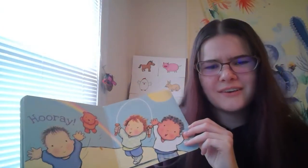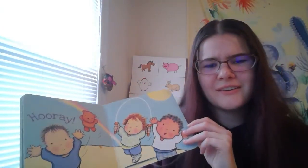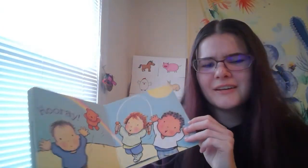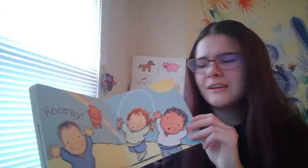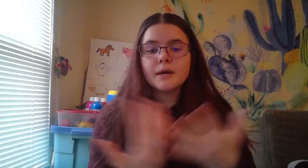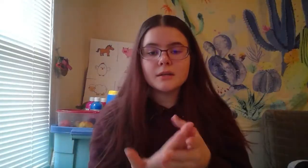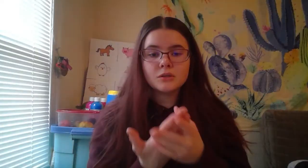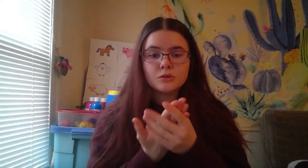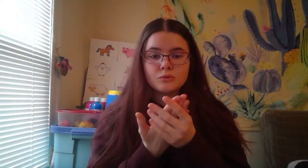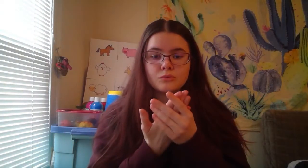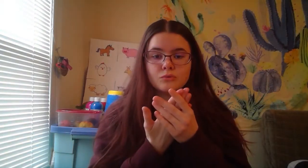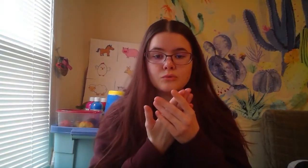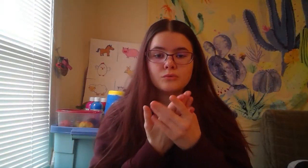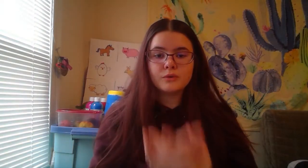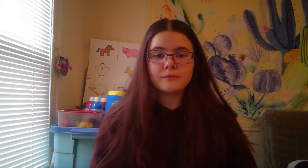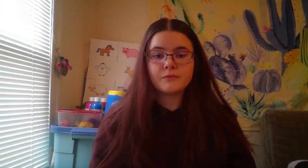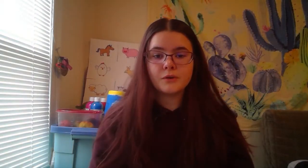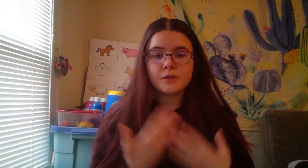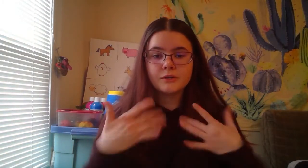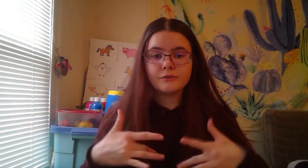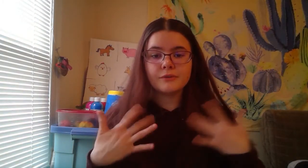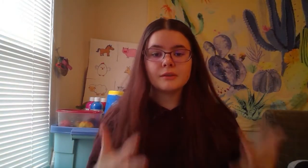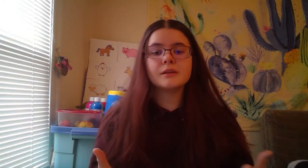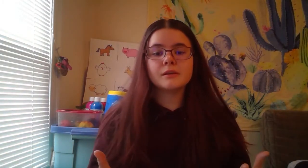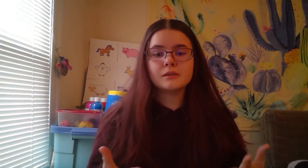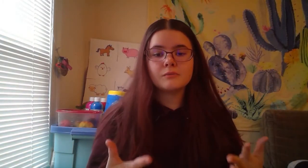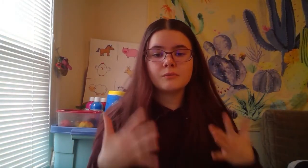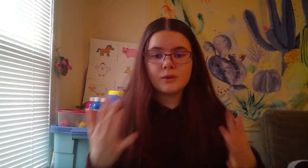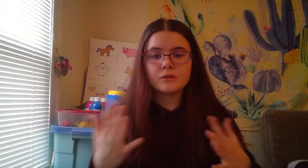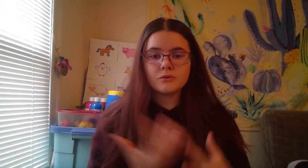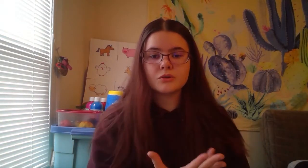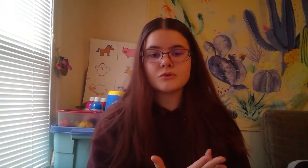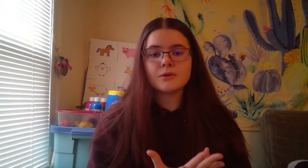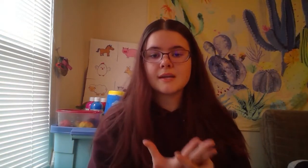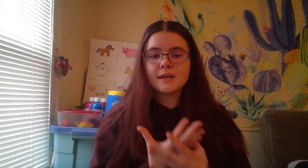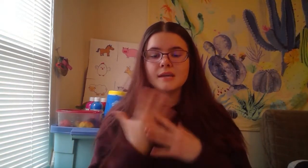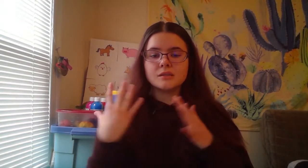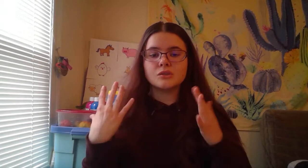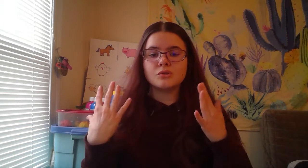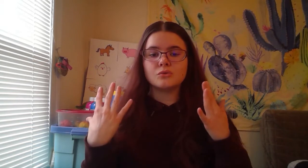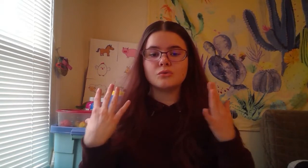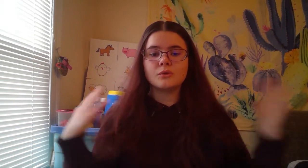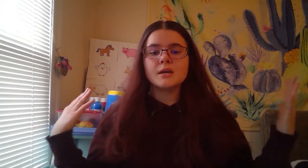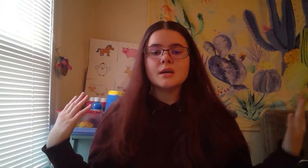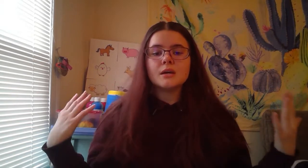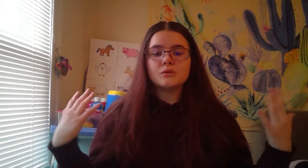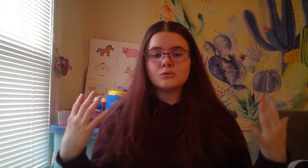air. Way to reinforce your feelings with your children is to